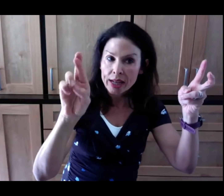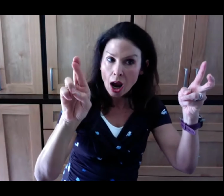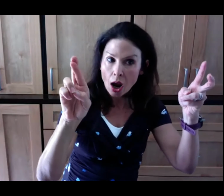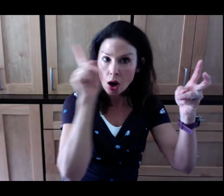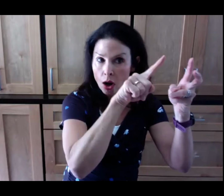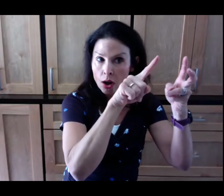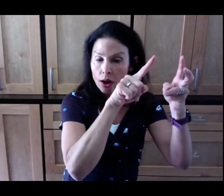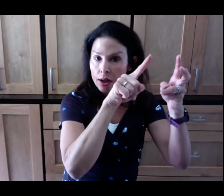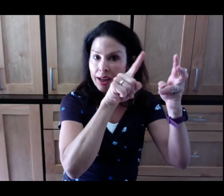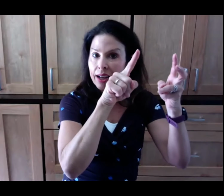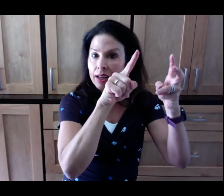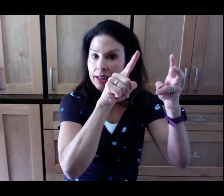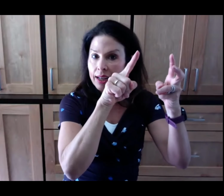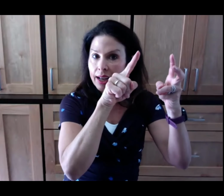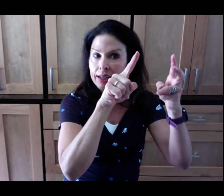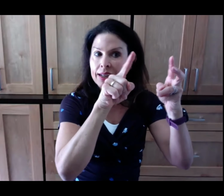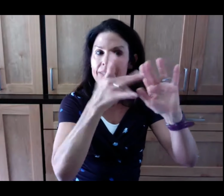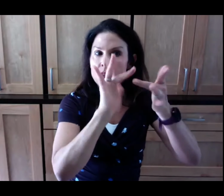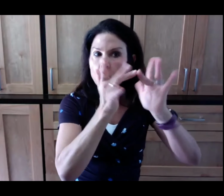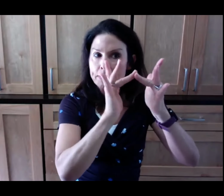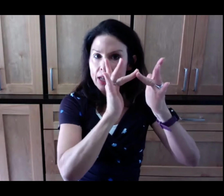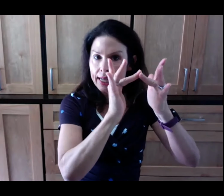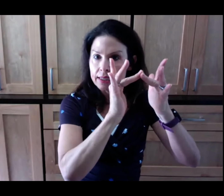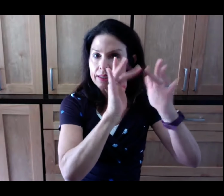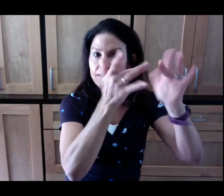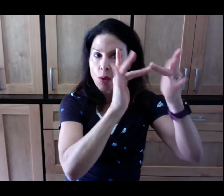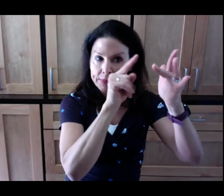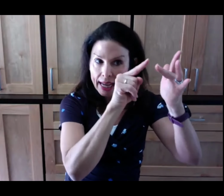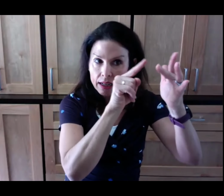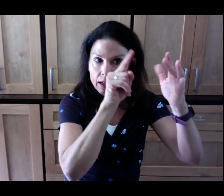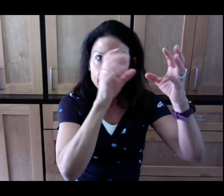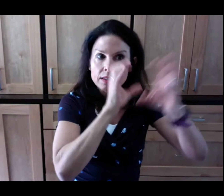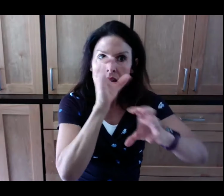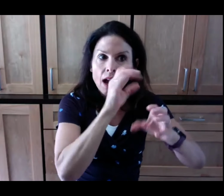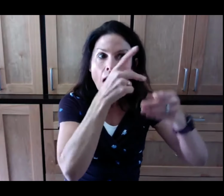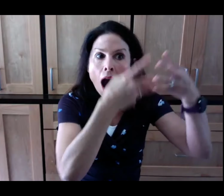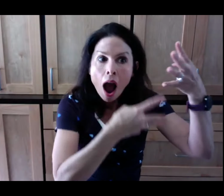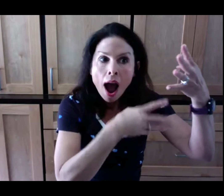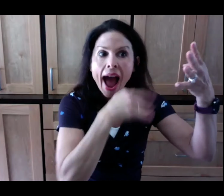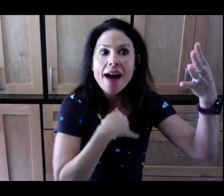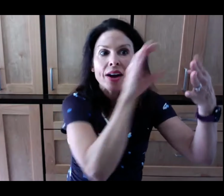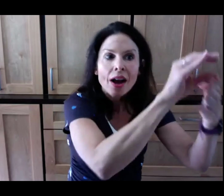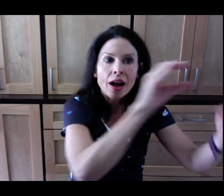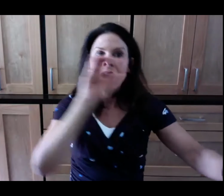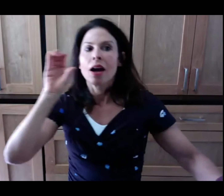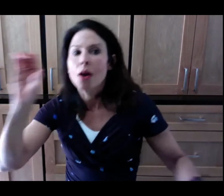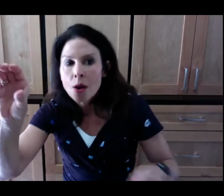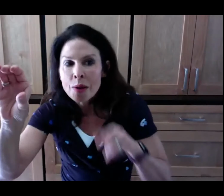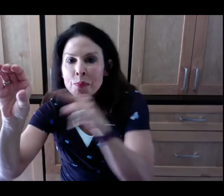And you can look at the same topic in OER on the internet. and take some